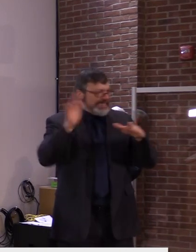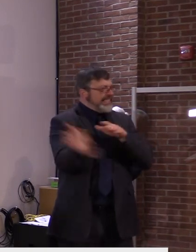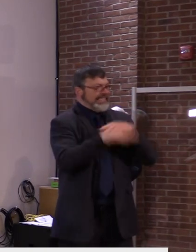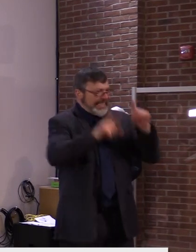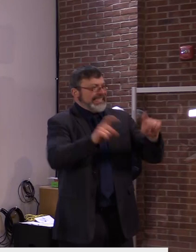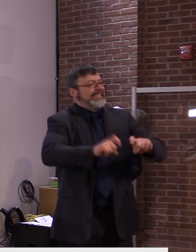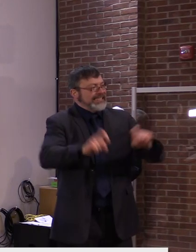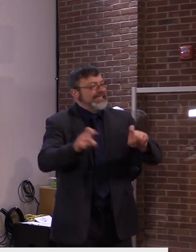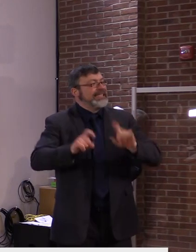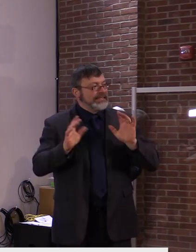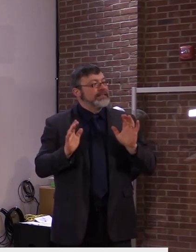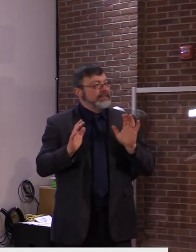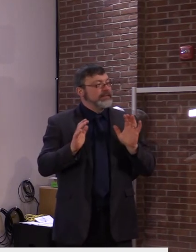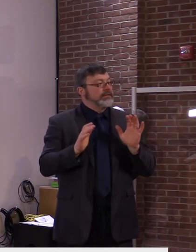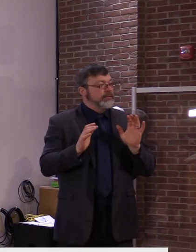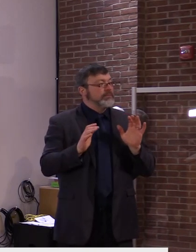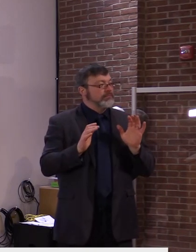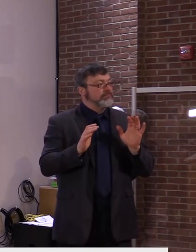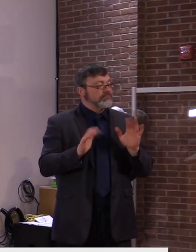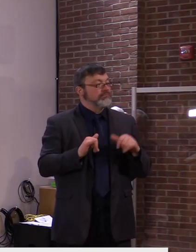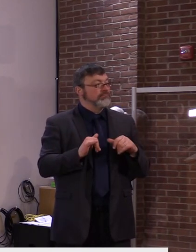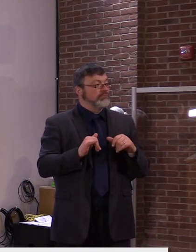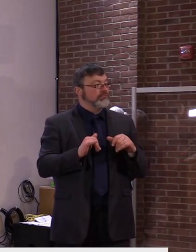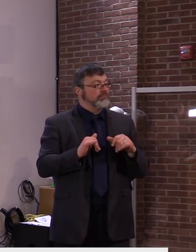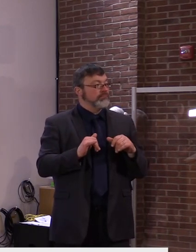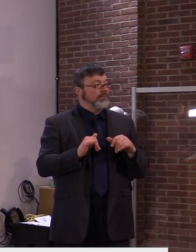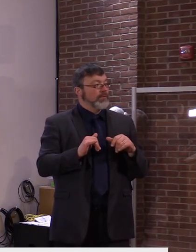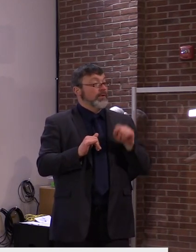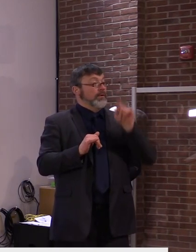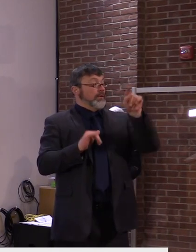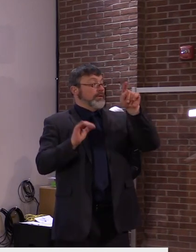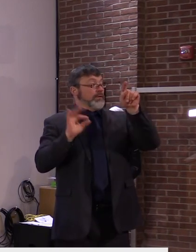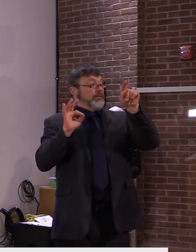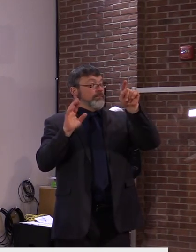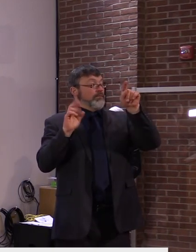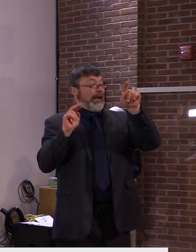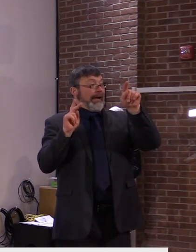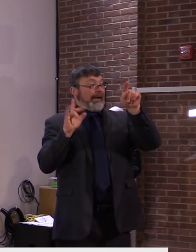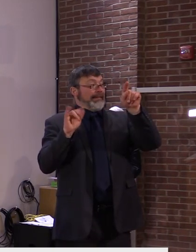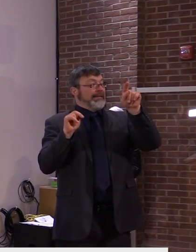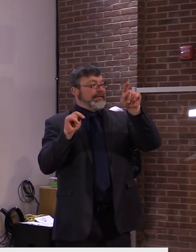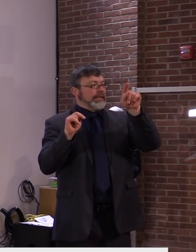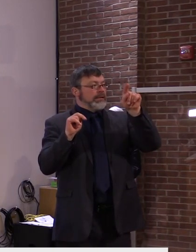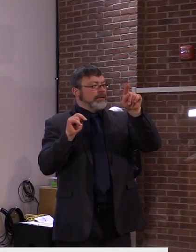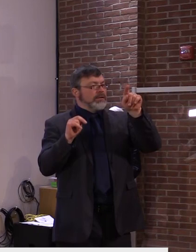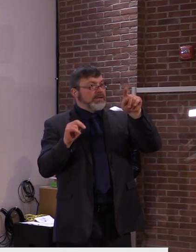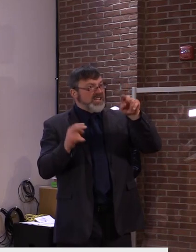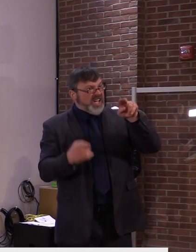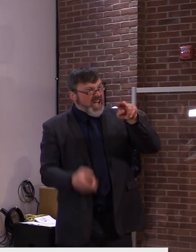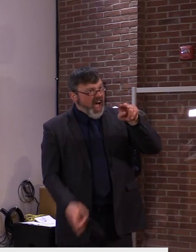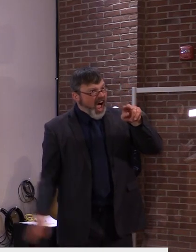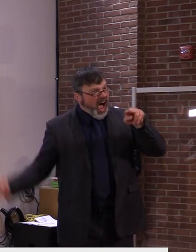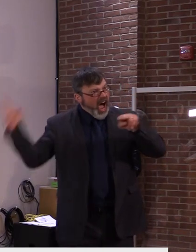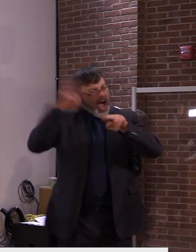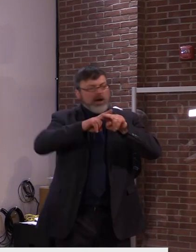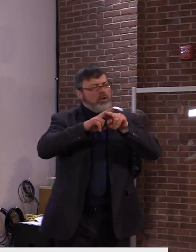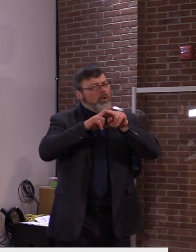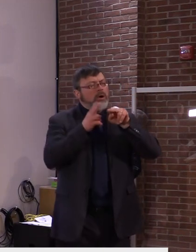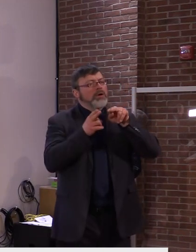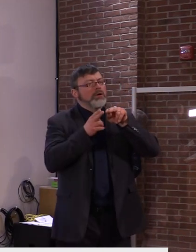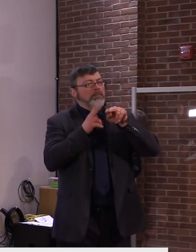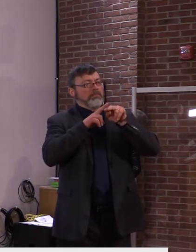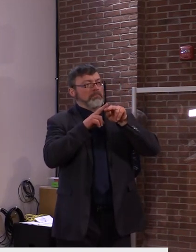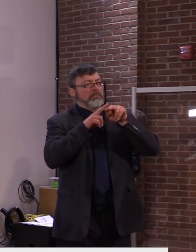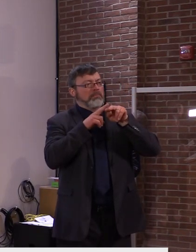actively increasing, but at a much lower absolute number. The goal is to really nip that in the bud